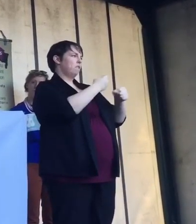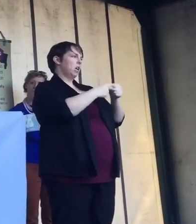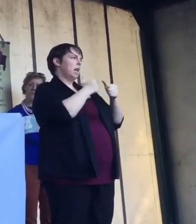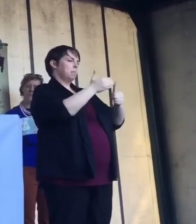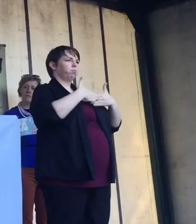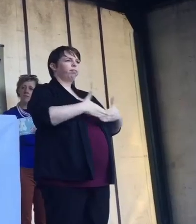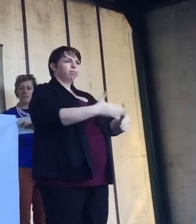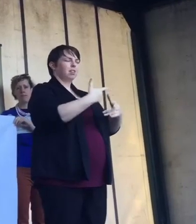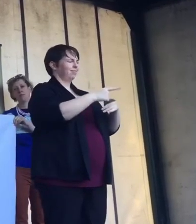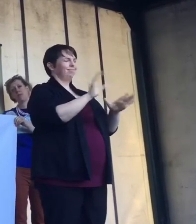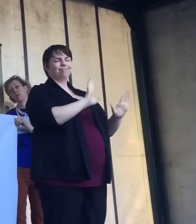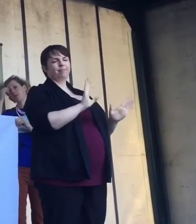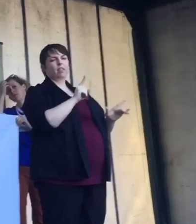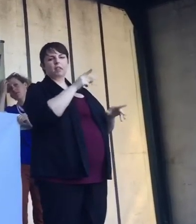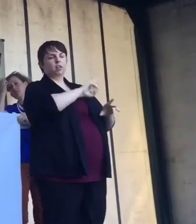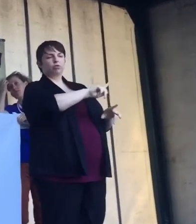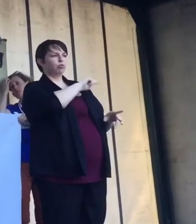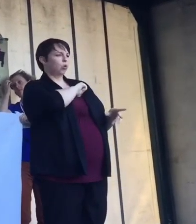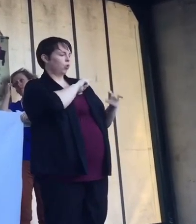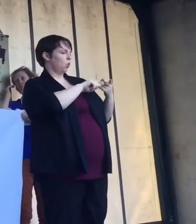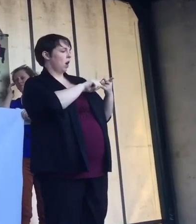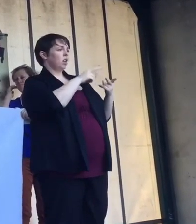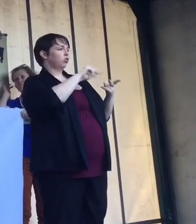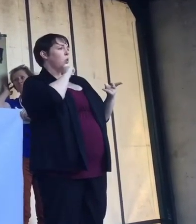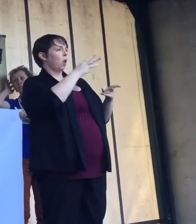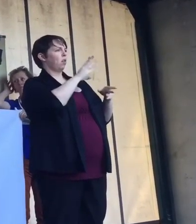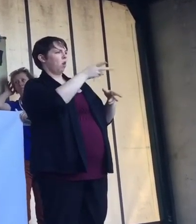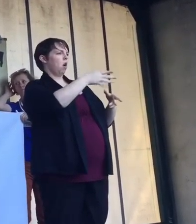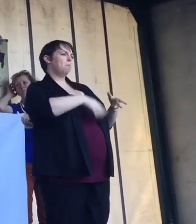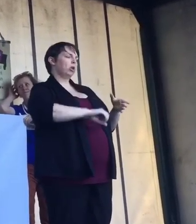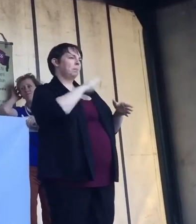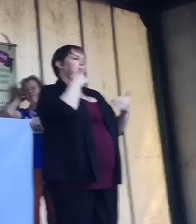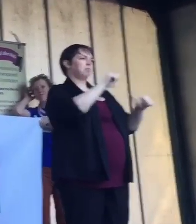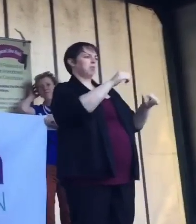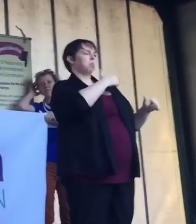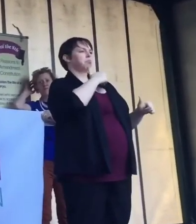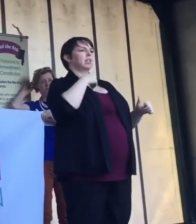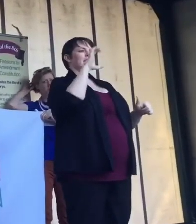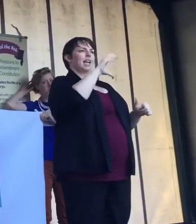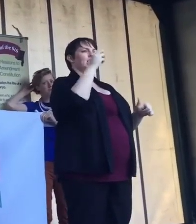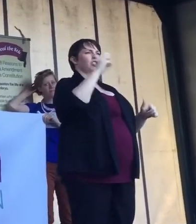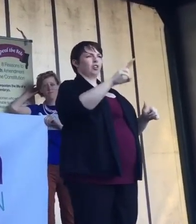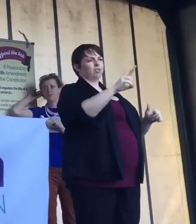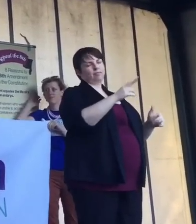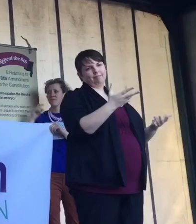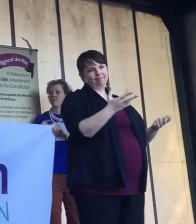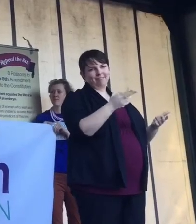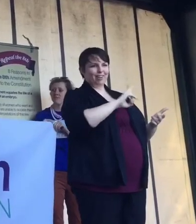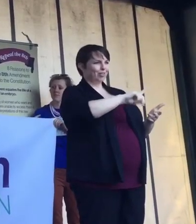pelvic inflammatory disease, or breast cancer. Again, not something you're always told.